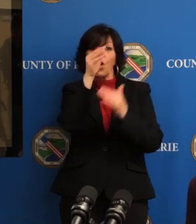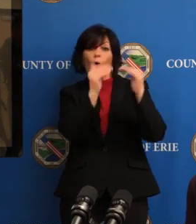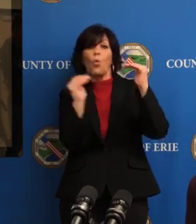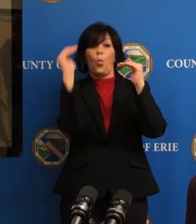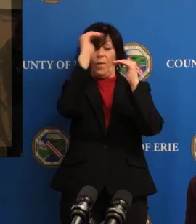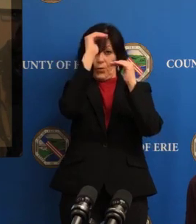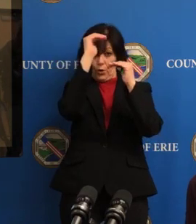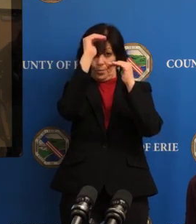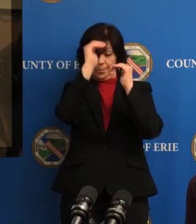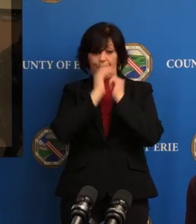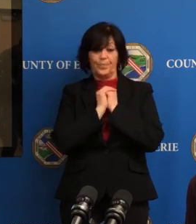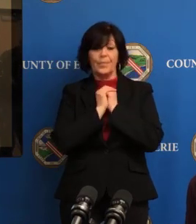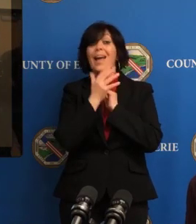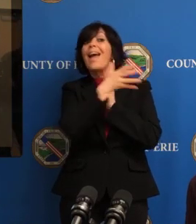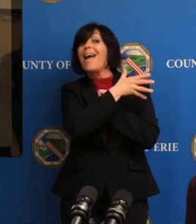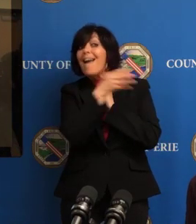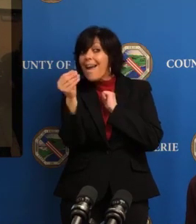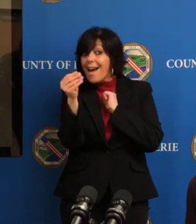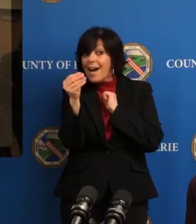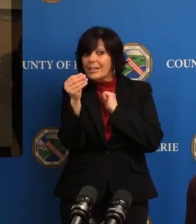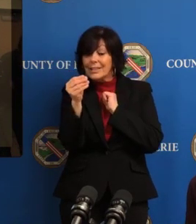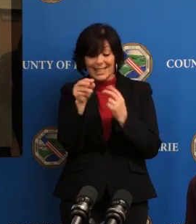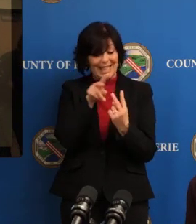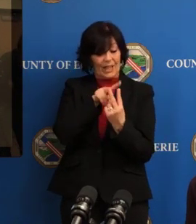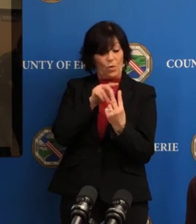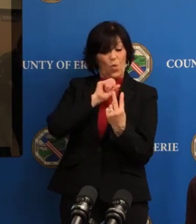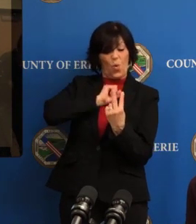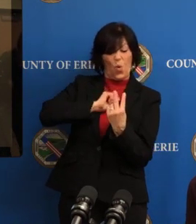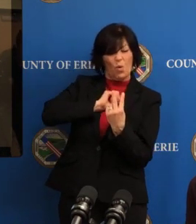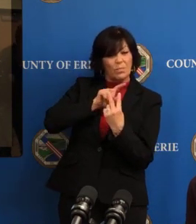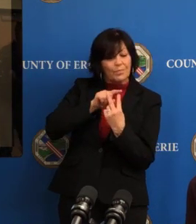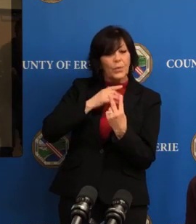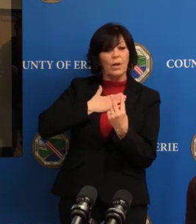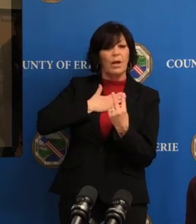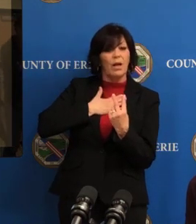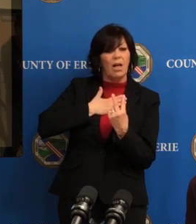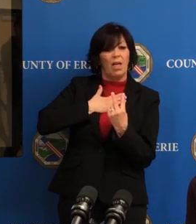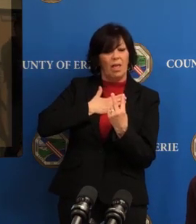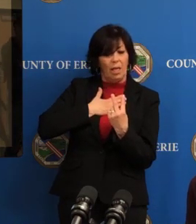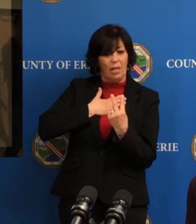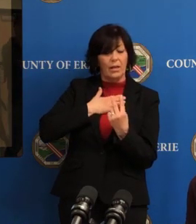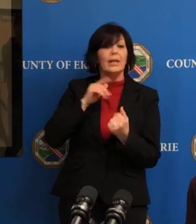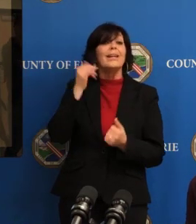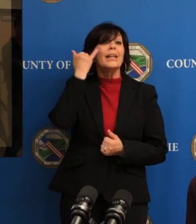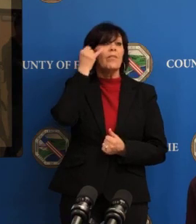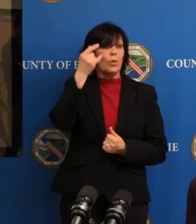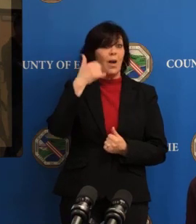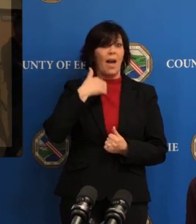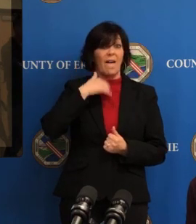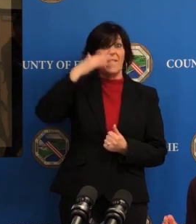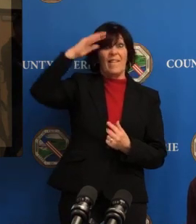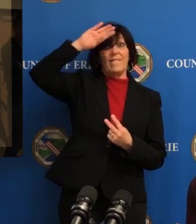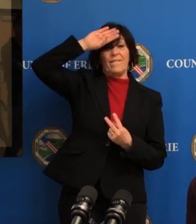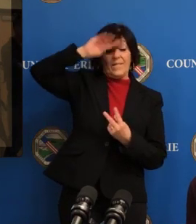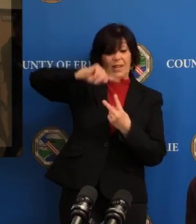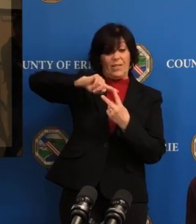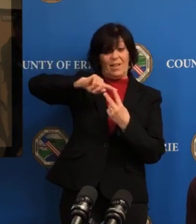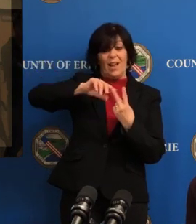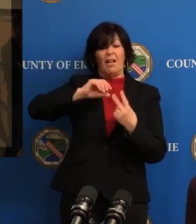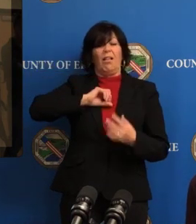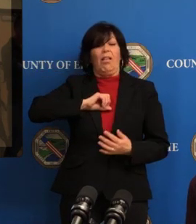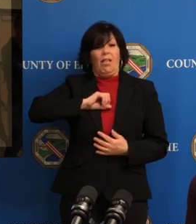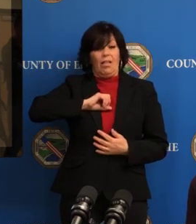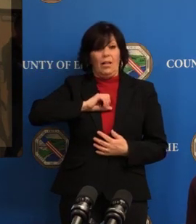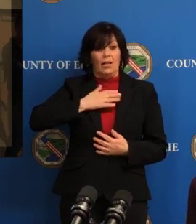greater, and either cough or shortness of breath. So if you had that spectrum of